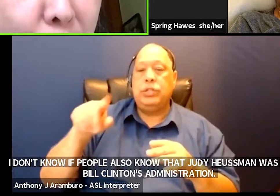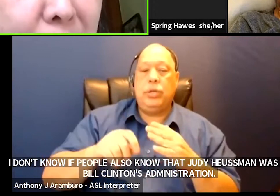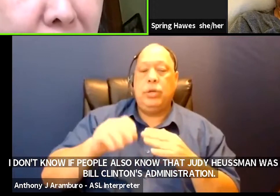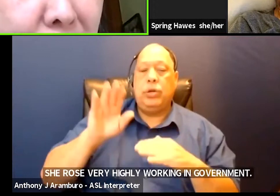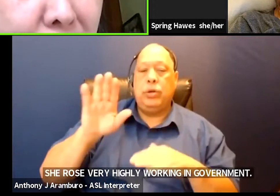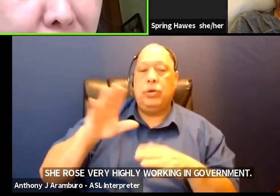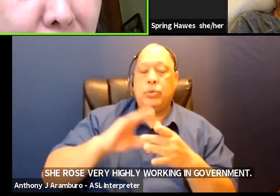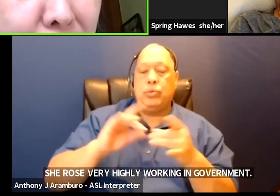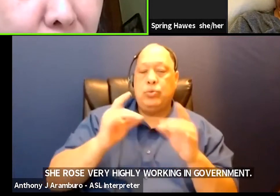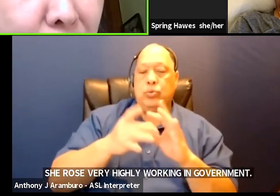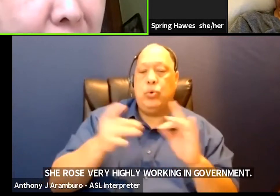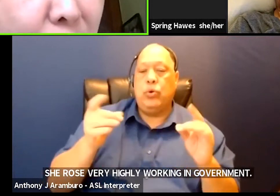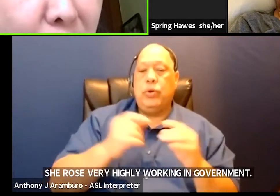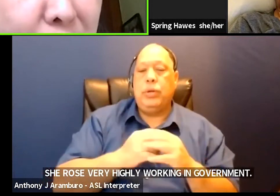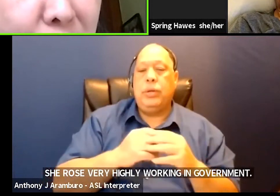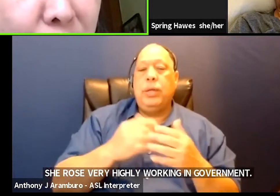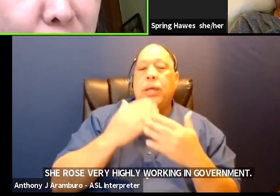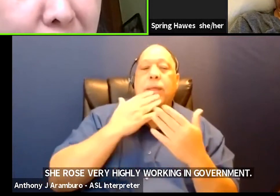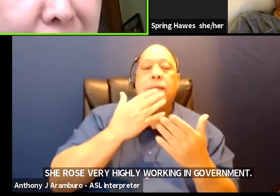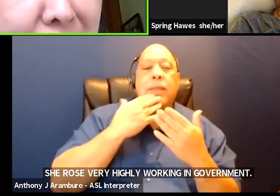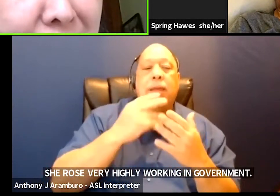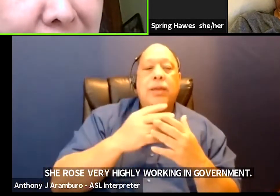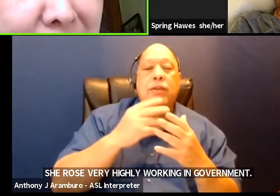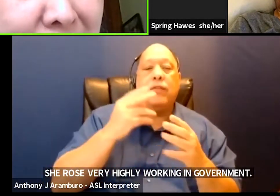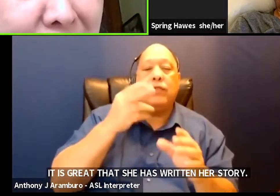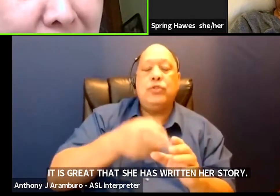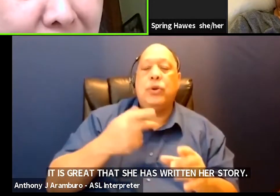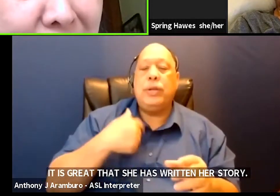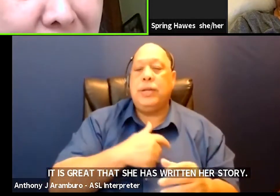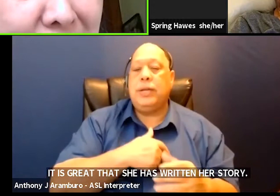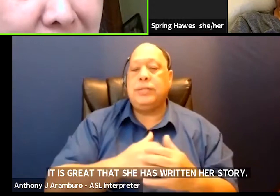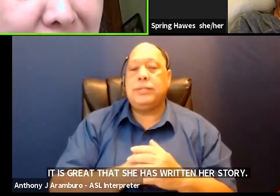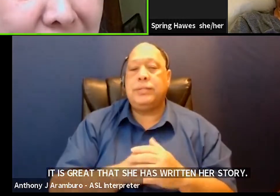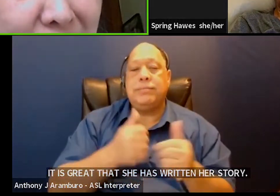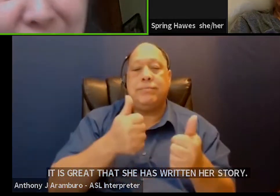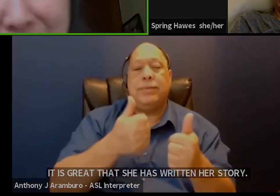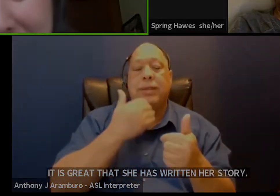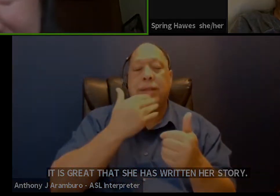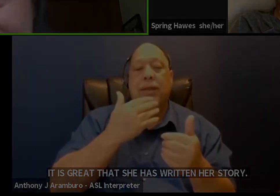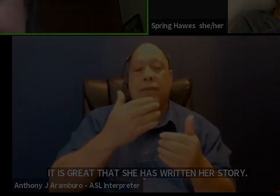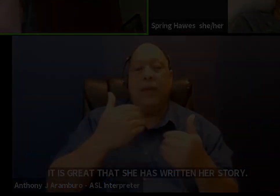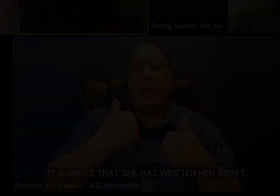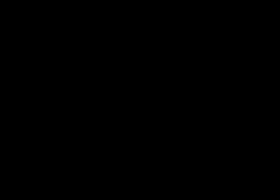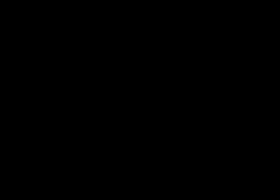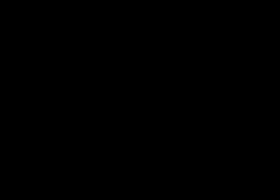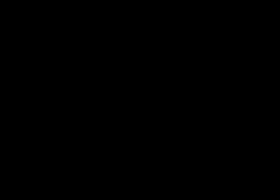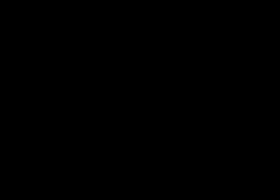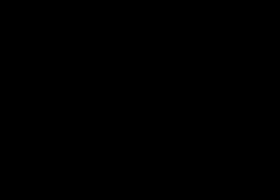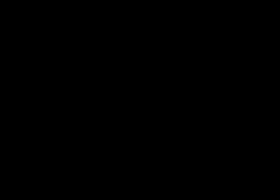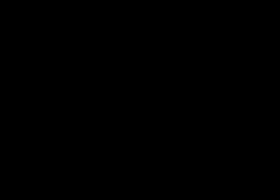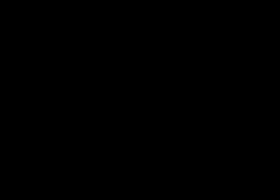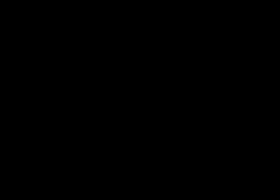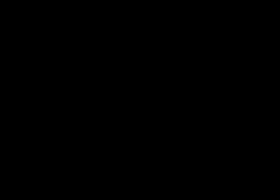she's written her story. So thank you very much for joining us. Yes, thank you for having me, and thank you for being part of this.